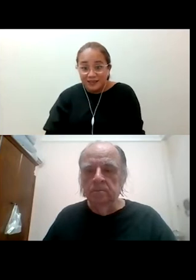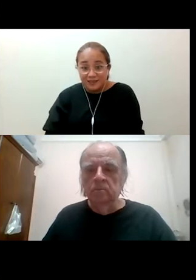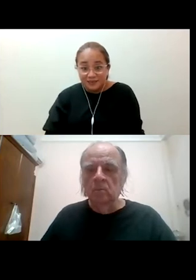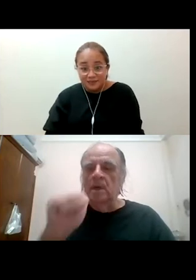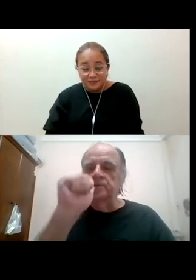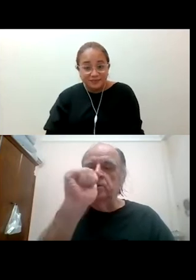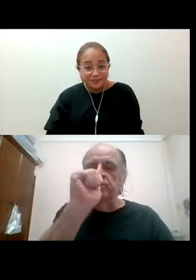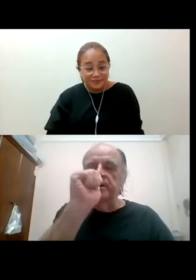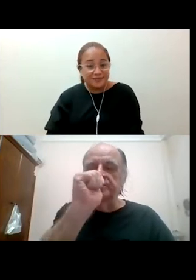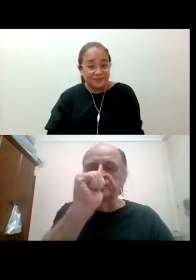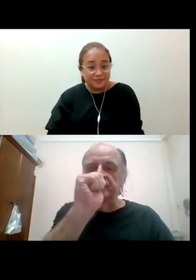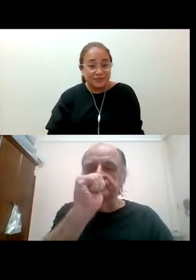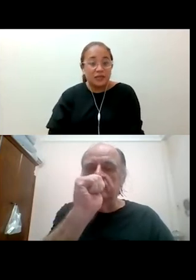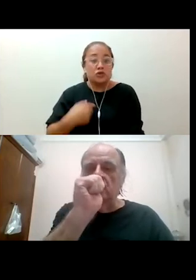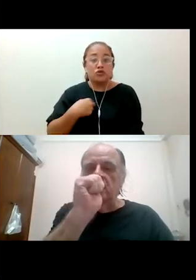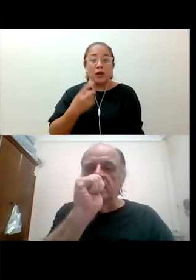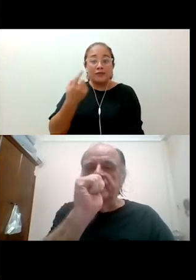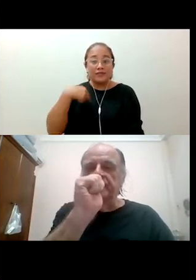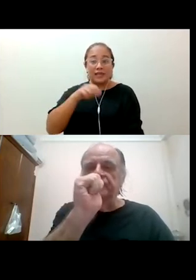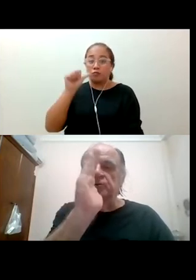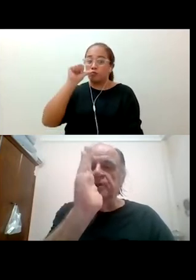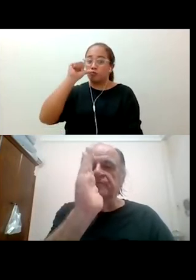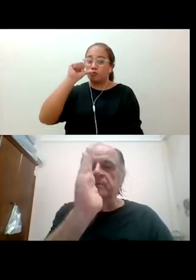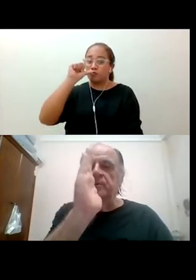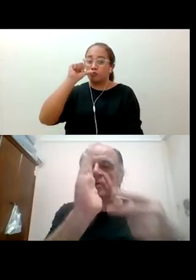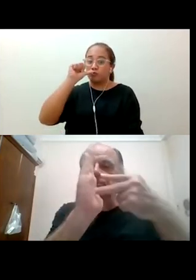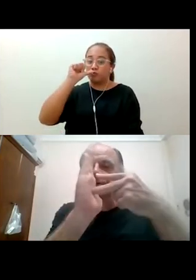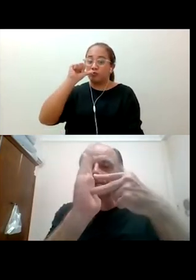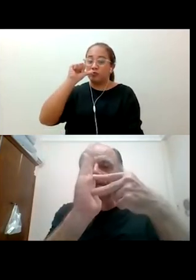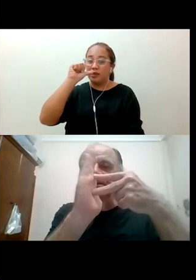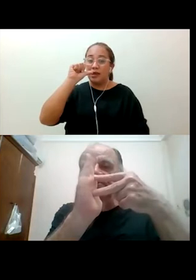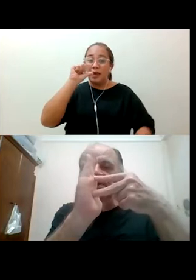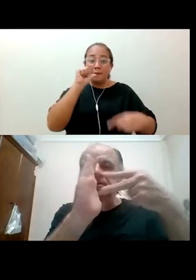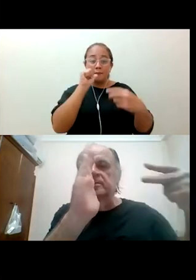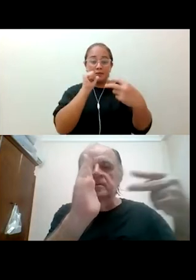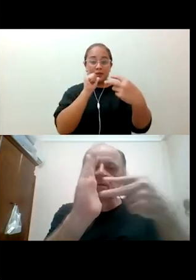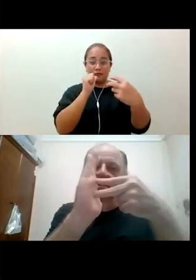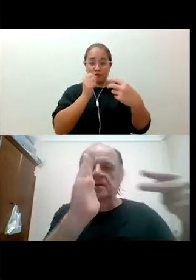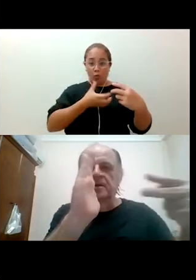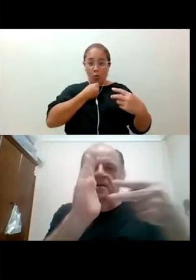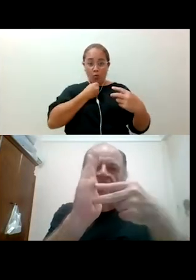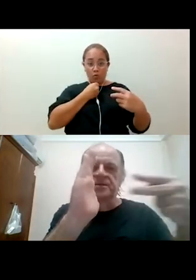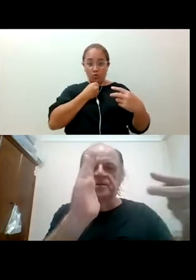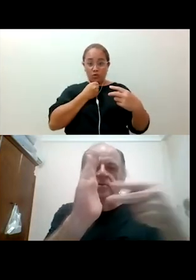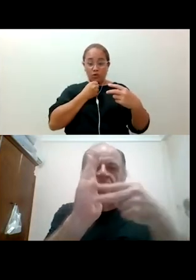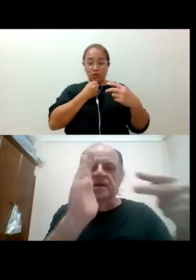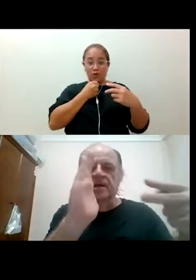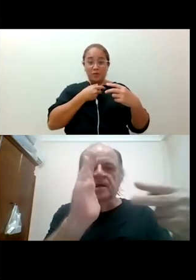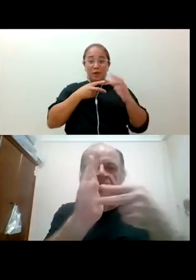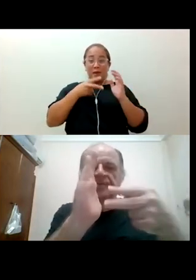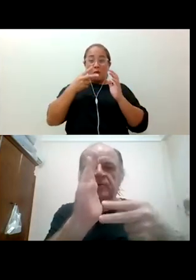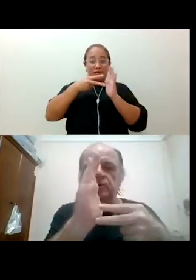Yes, sir. Yeah, so you have this sign. Now, if you're doing it from your own perspective, it is this